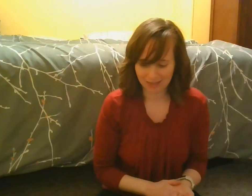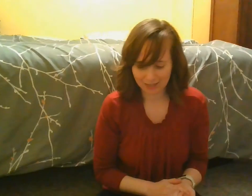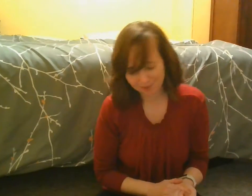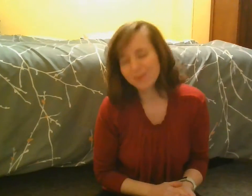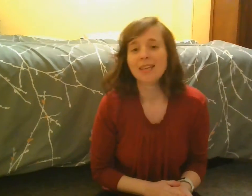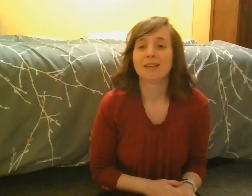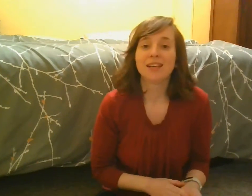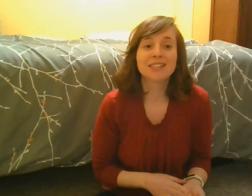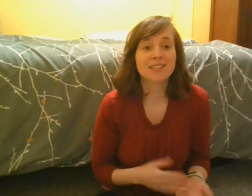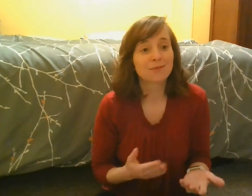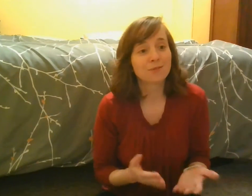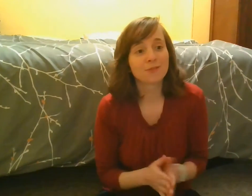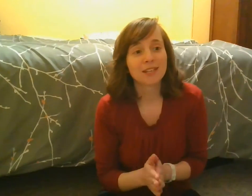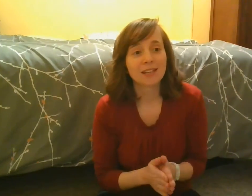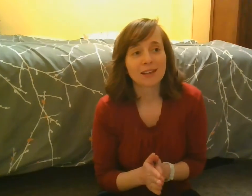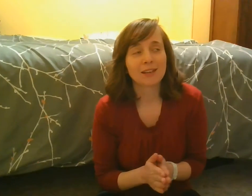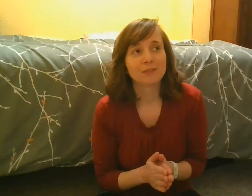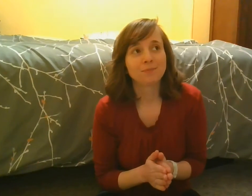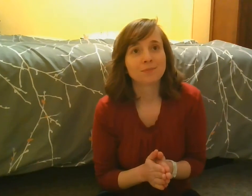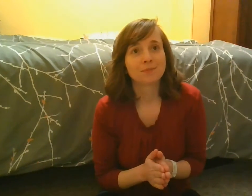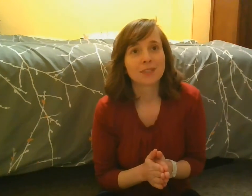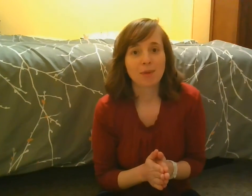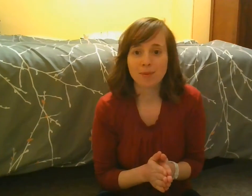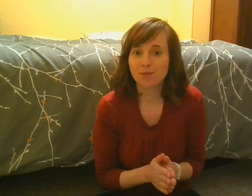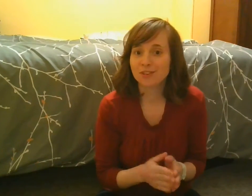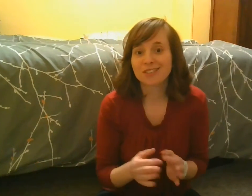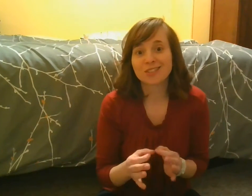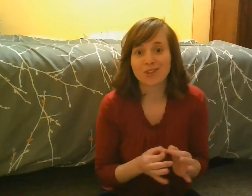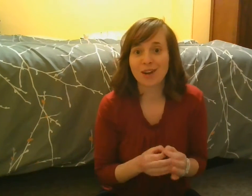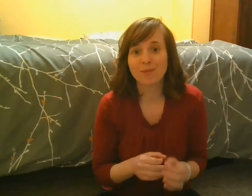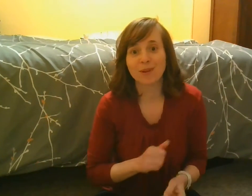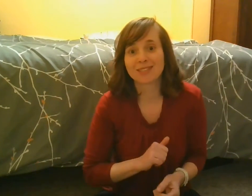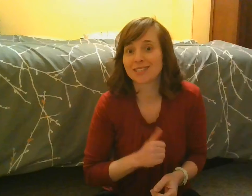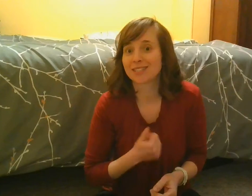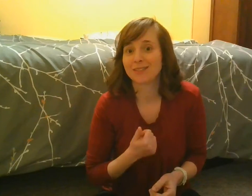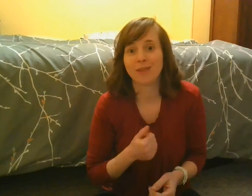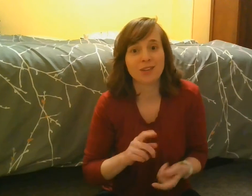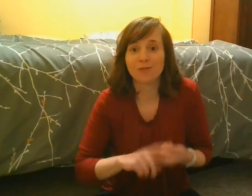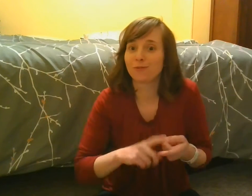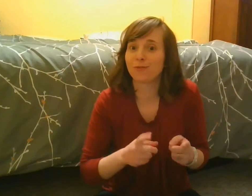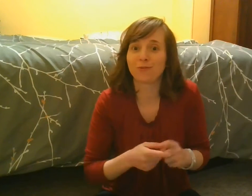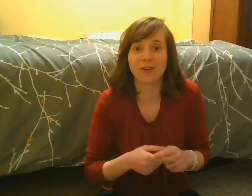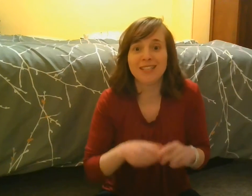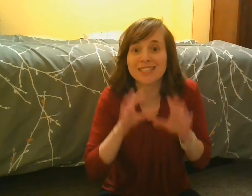proud of you. Next, if maybe you can describe about like your friend's